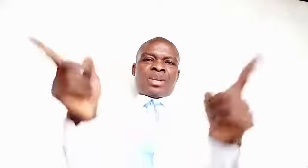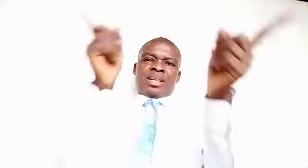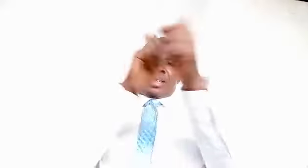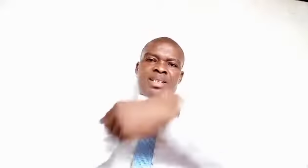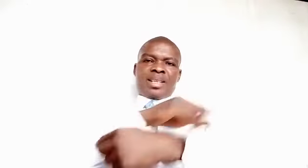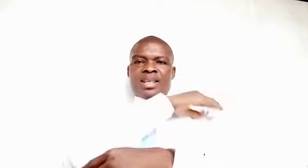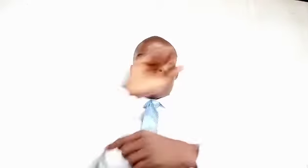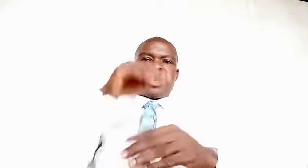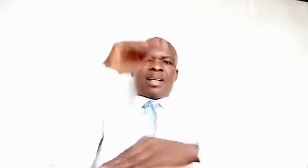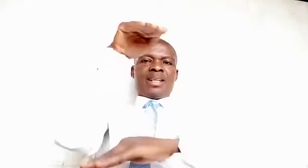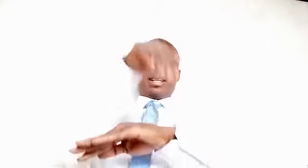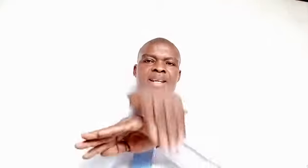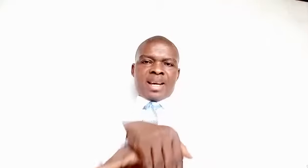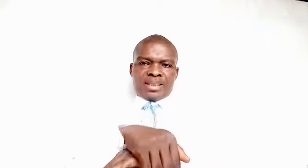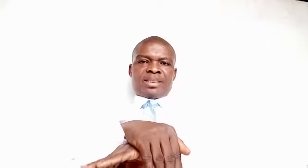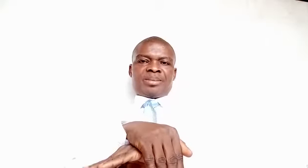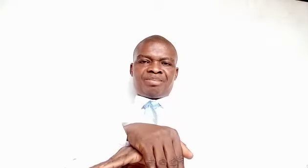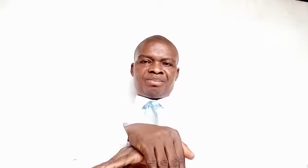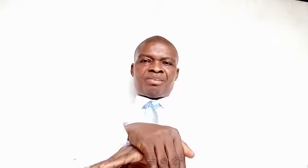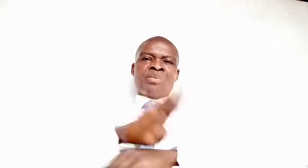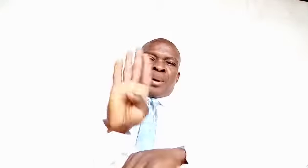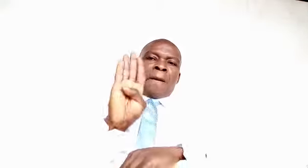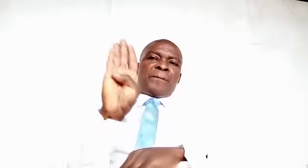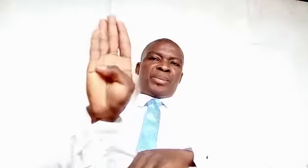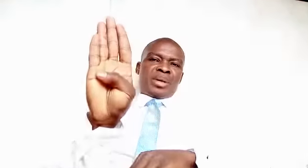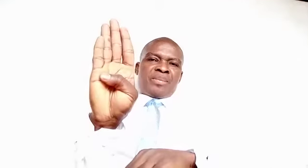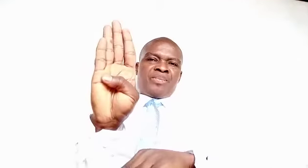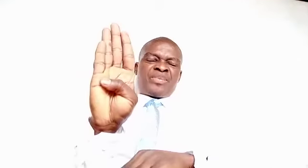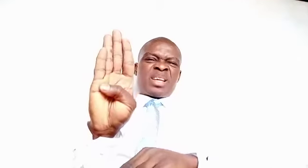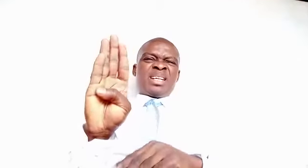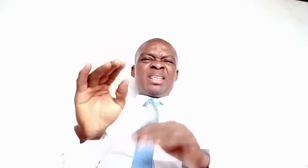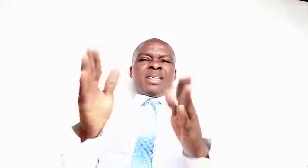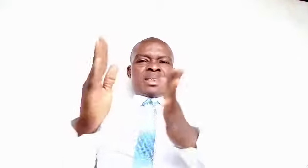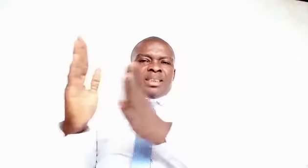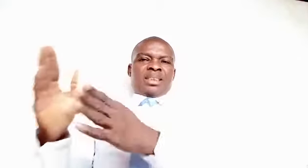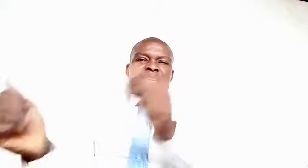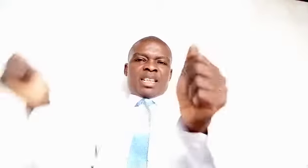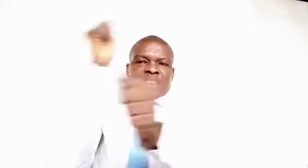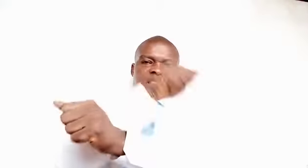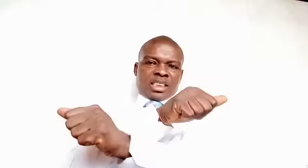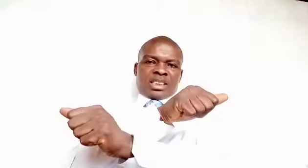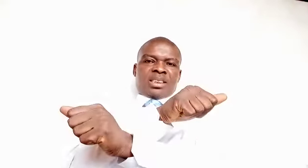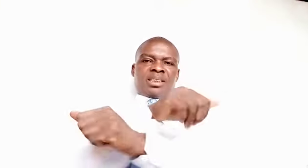night. B, seasonal changes.